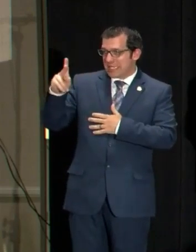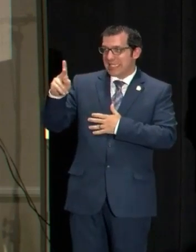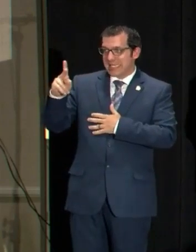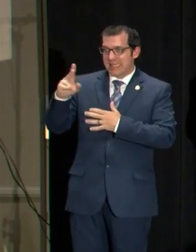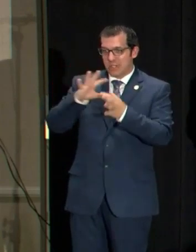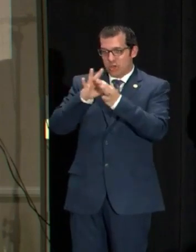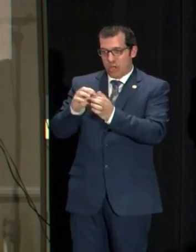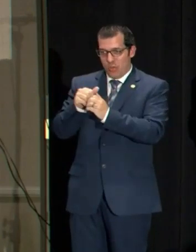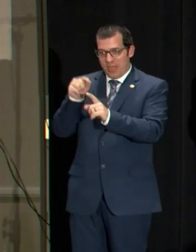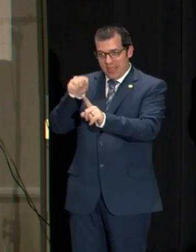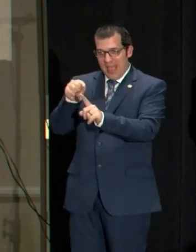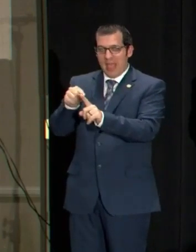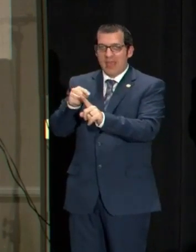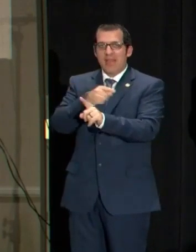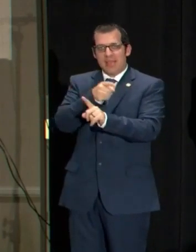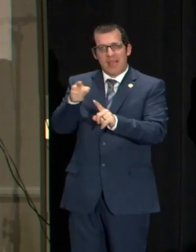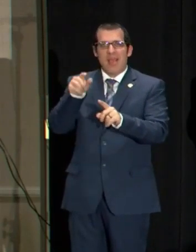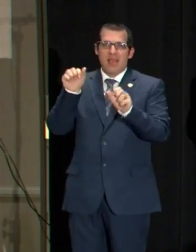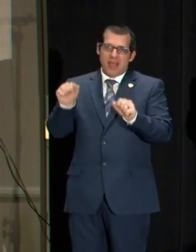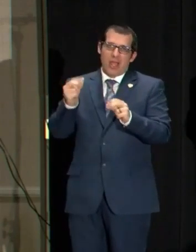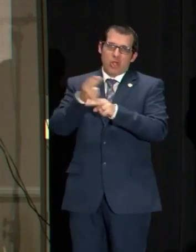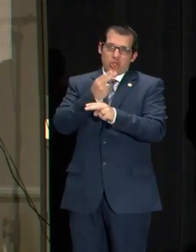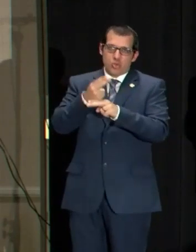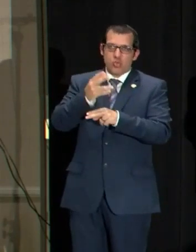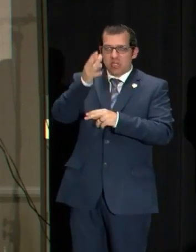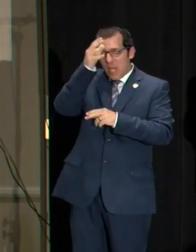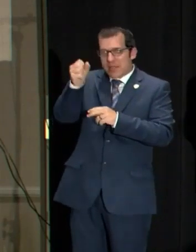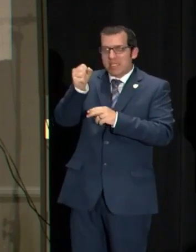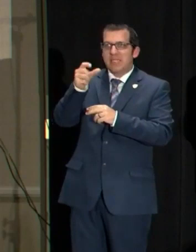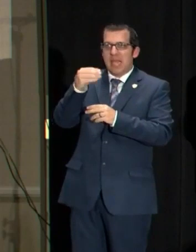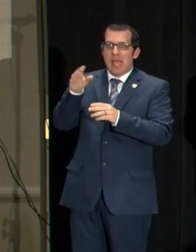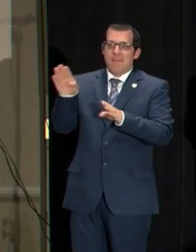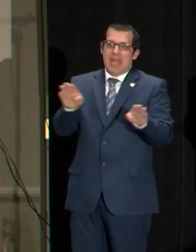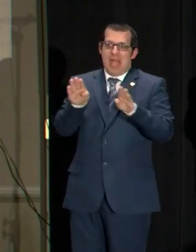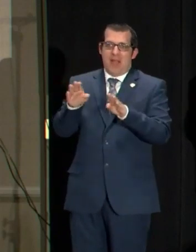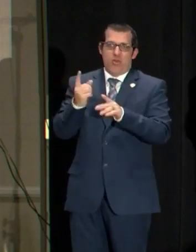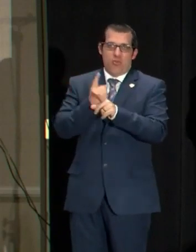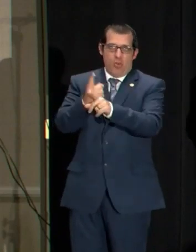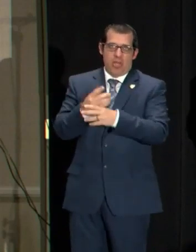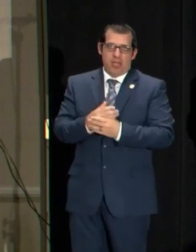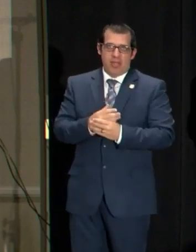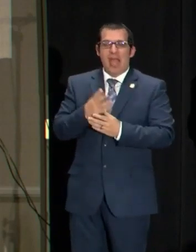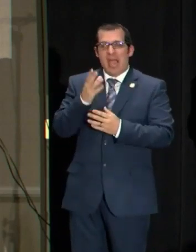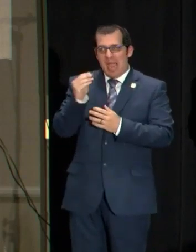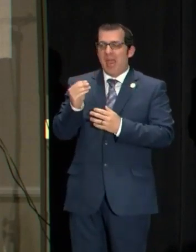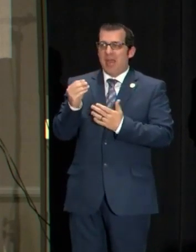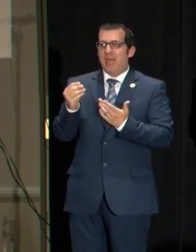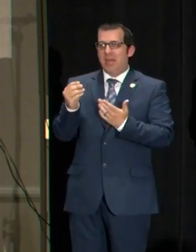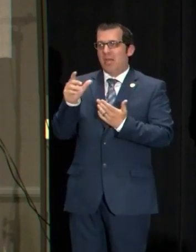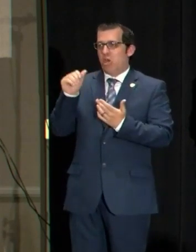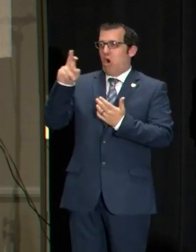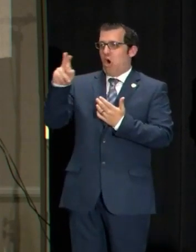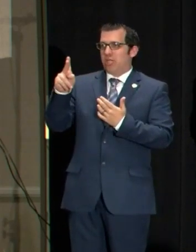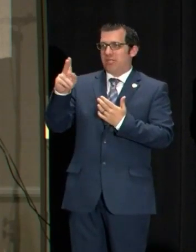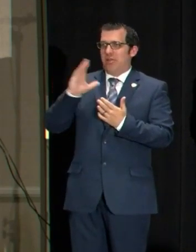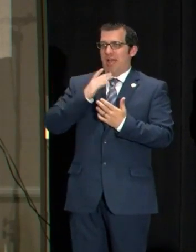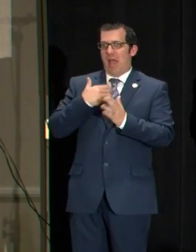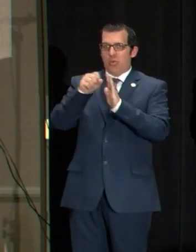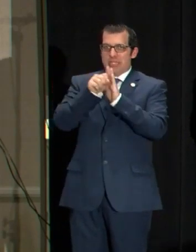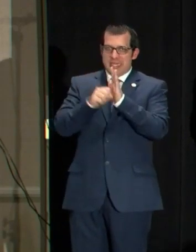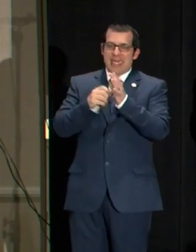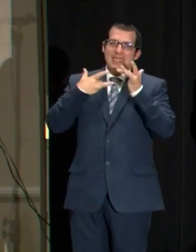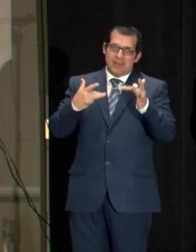with it, then they will use common sense and behave appropriately. And by and large, Arkansans do exactly